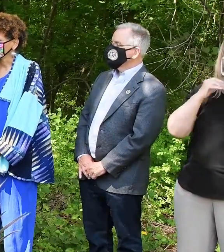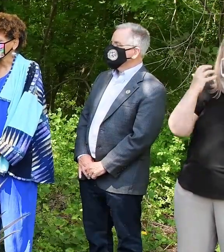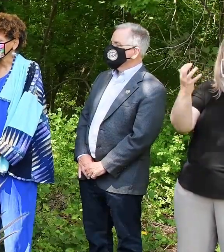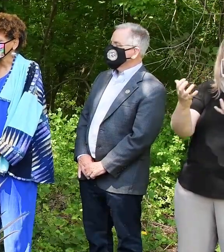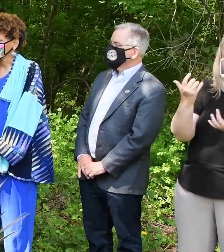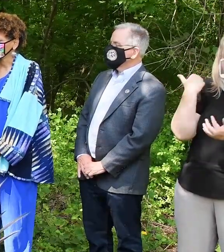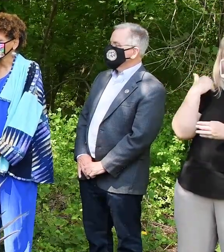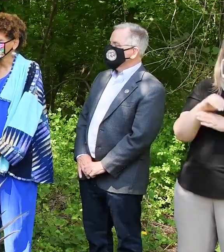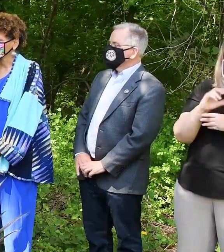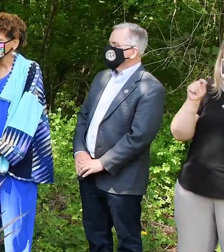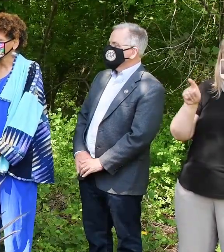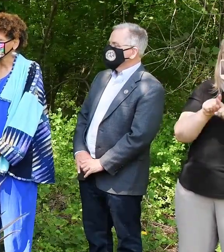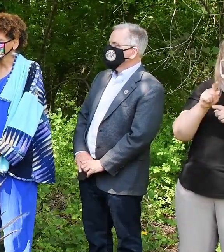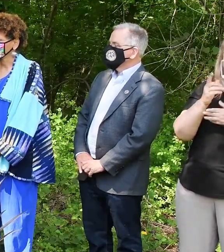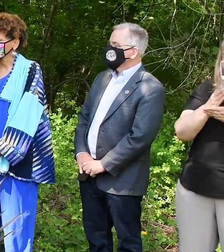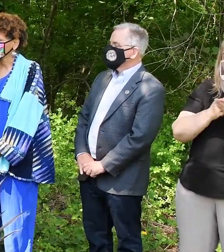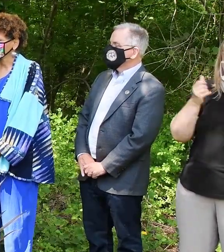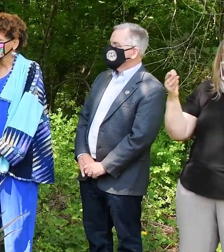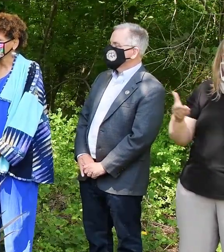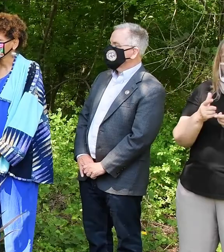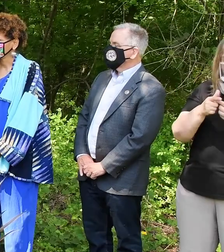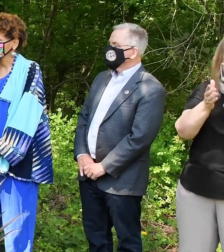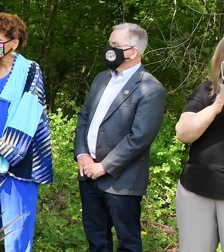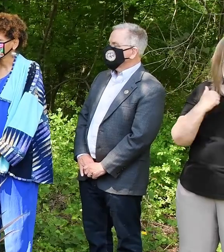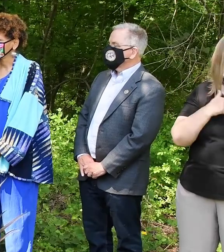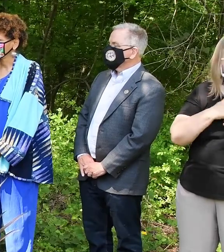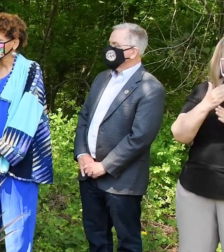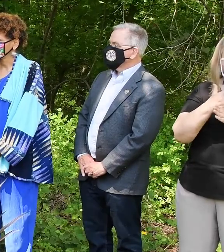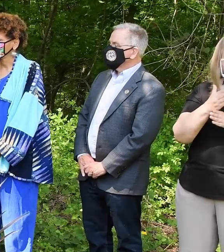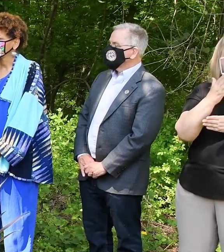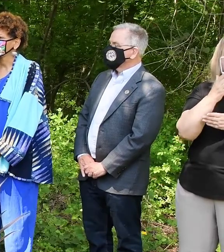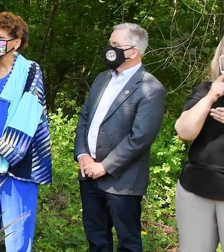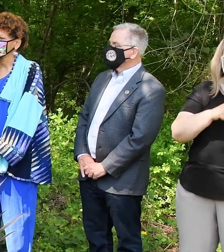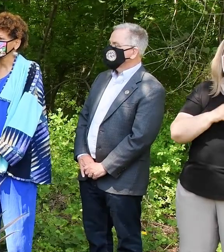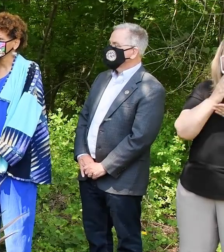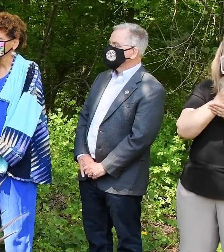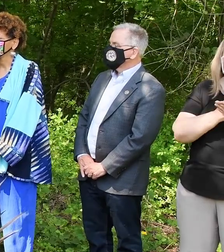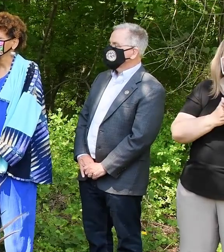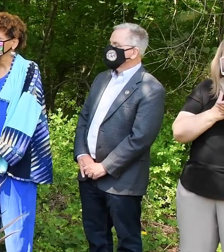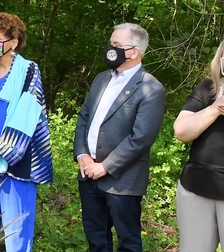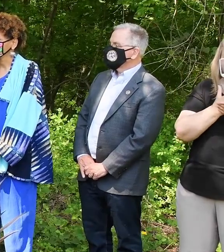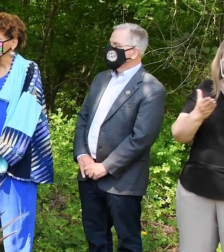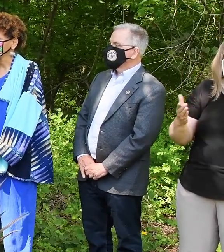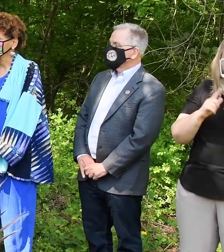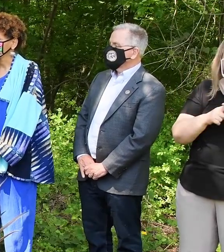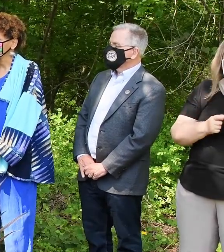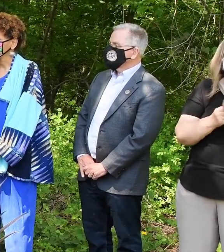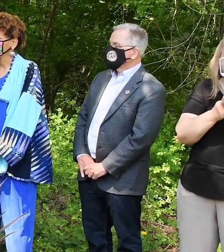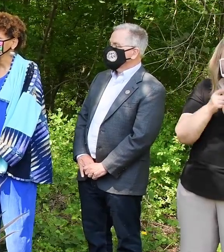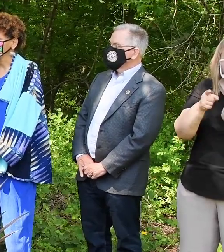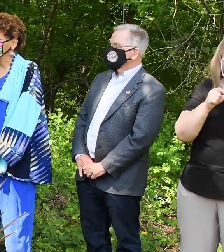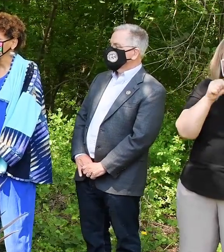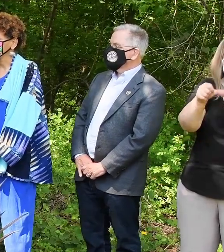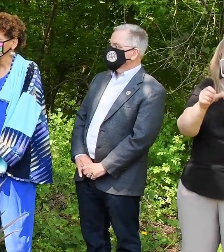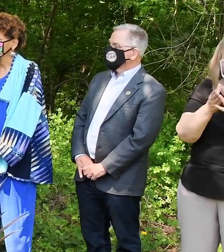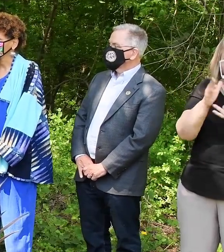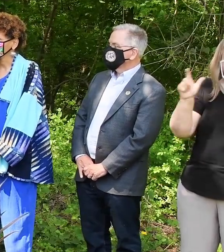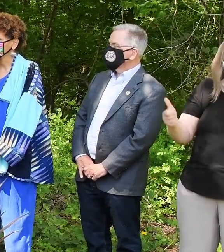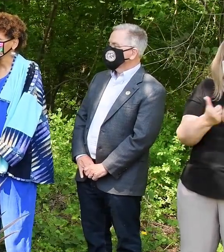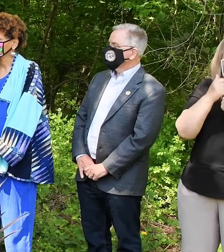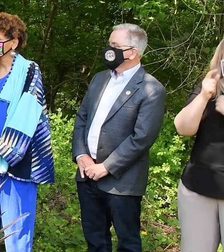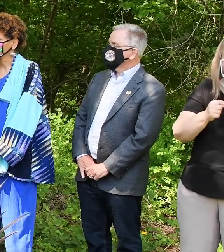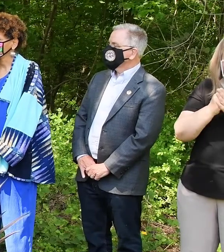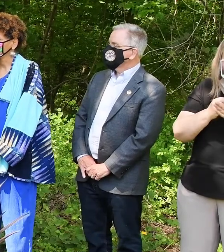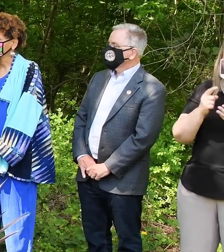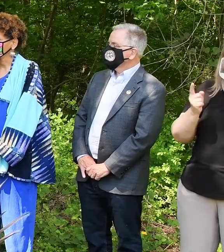of the introductions, they asked us to share what are some of the things that have sustained you through this challenging time. And the first